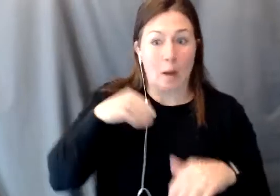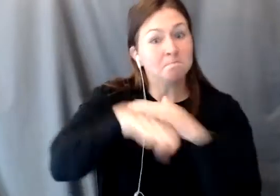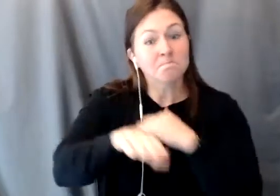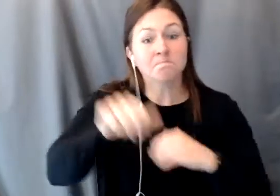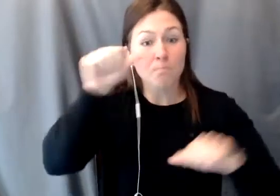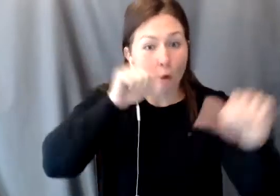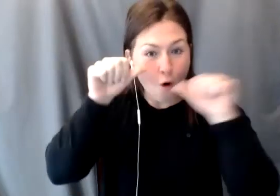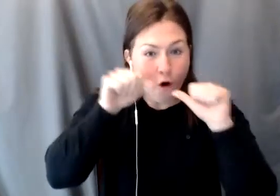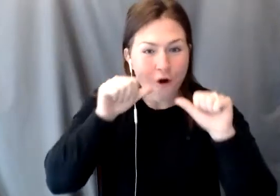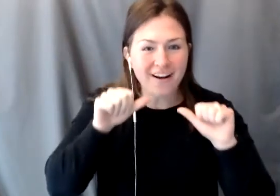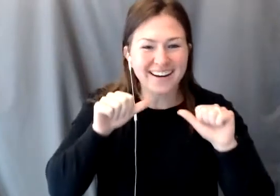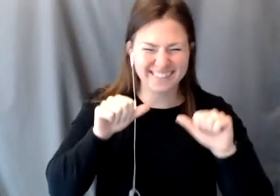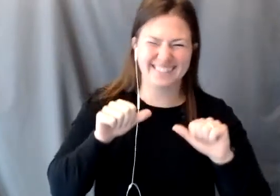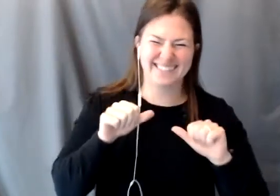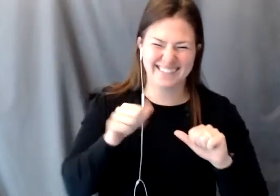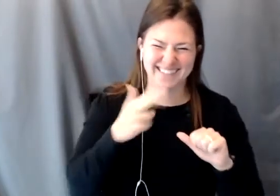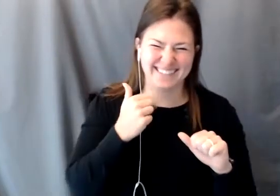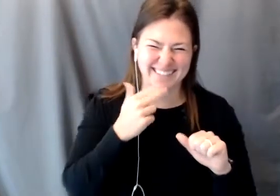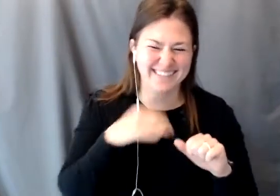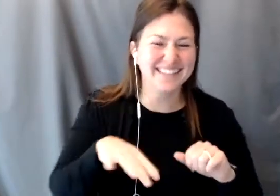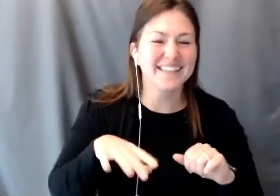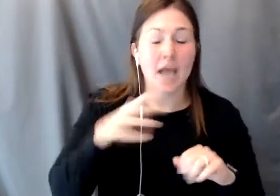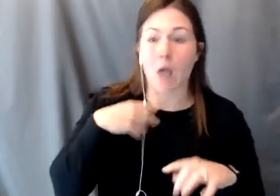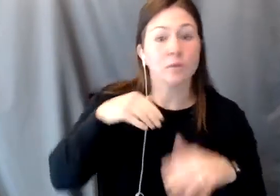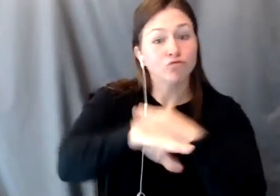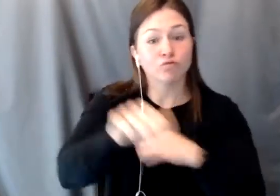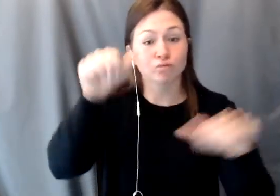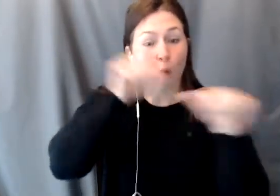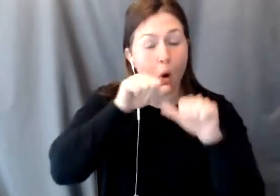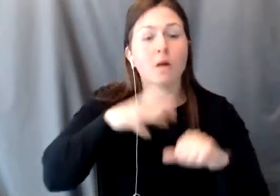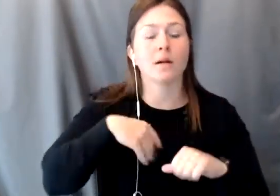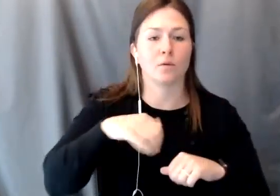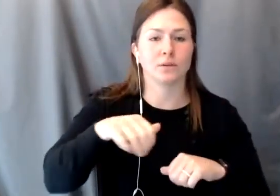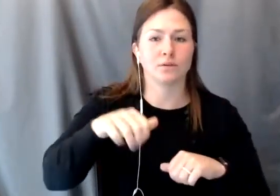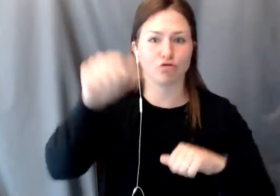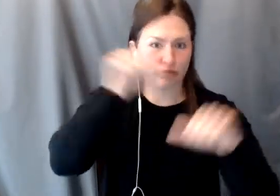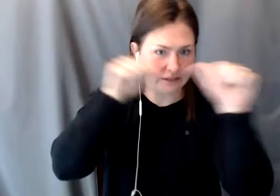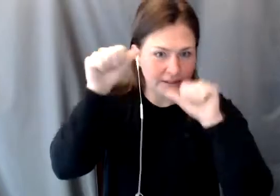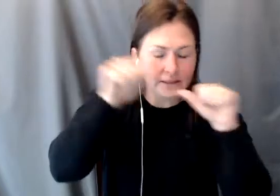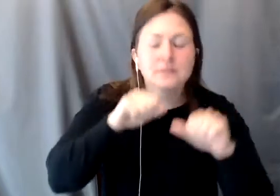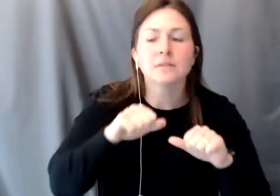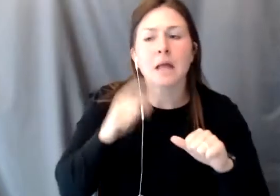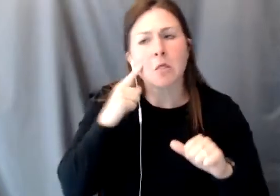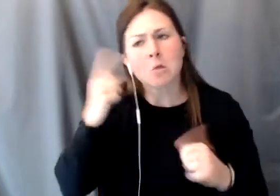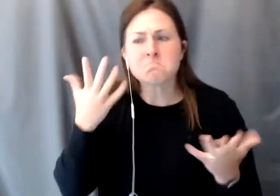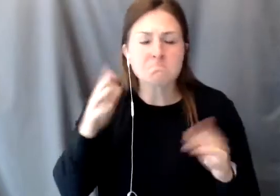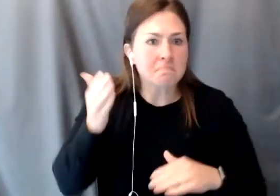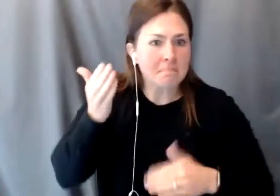was drinking in the bars, and it was afternoon, middle of the afternoon maybe. So it was me and the